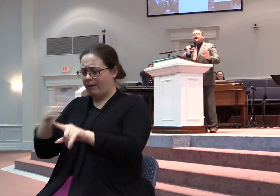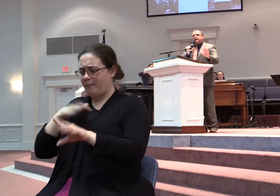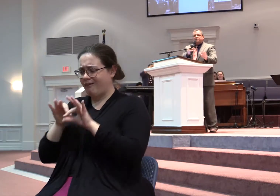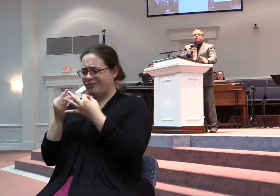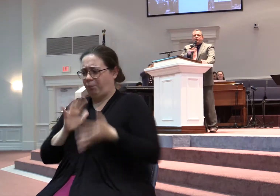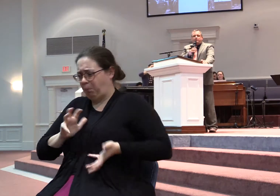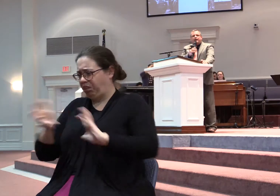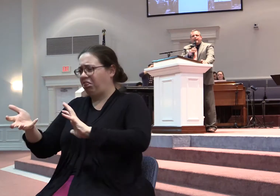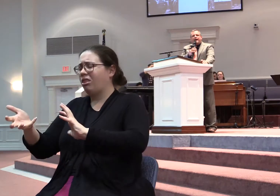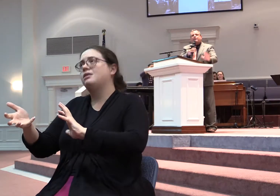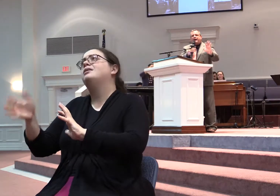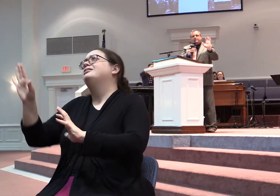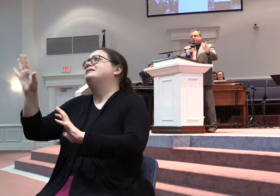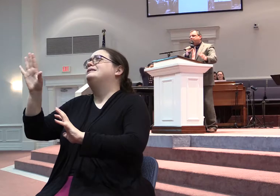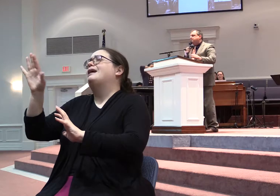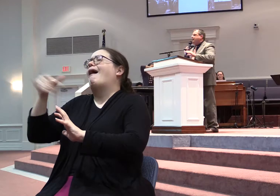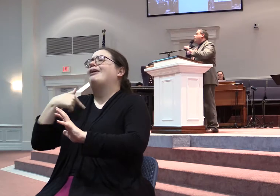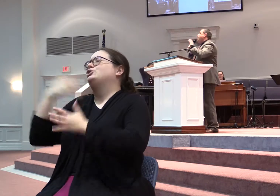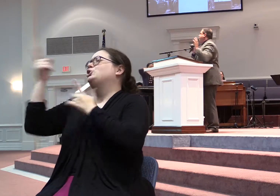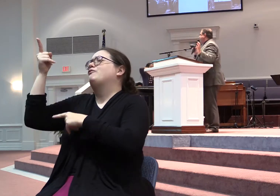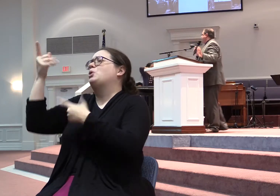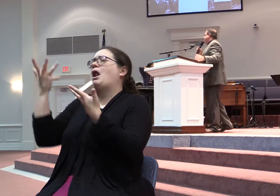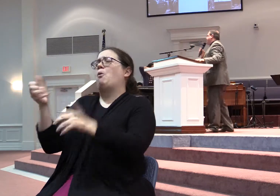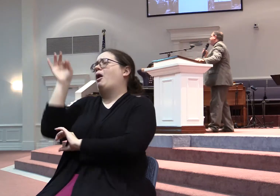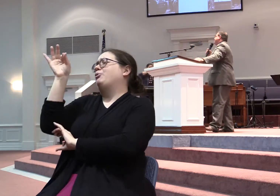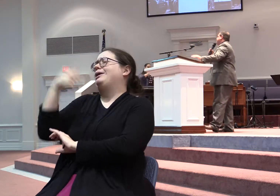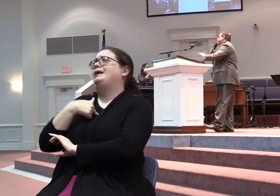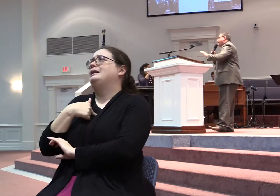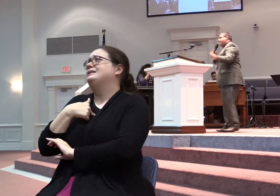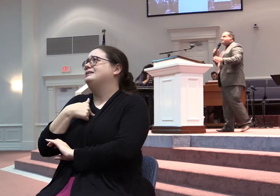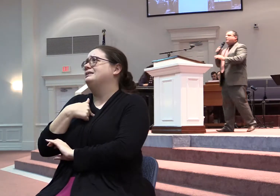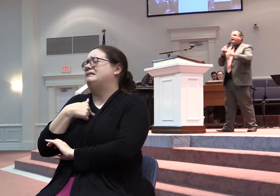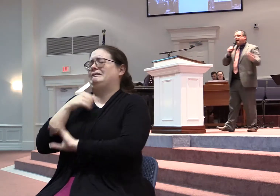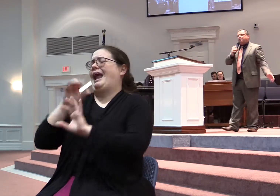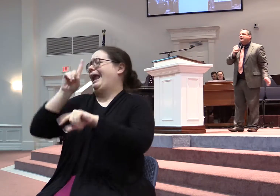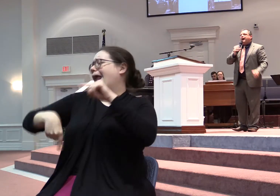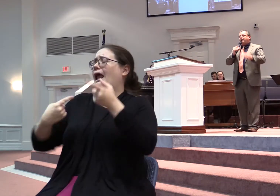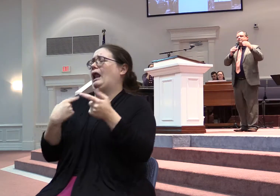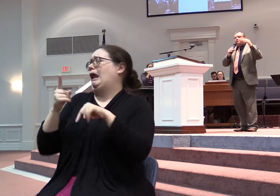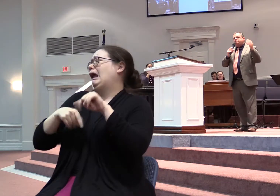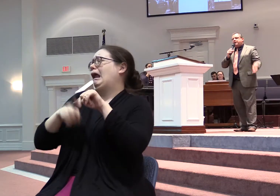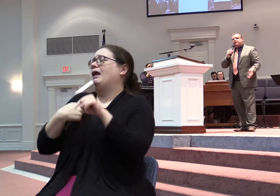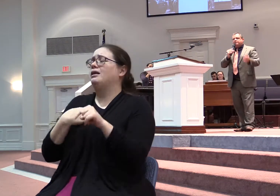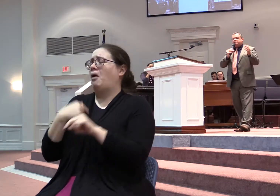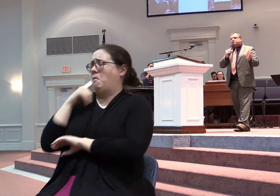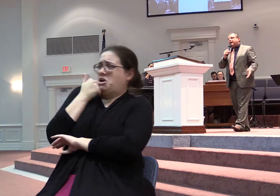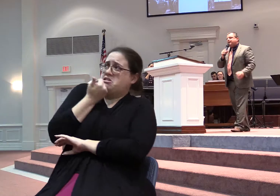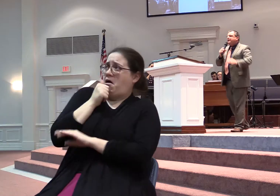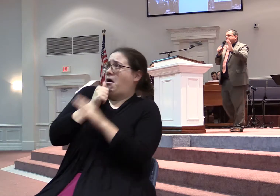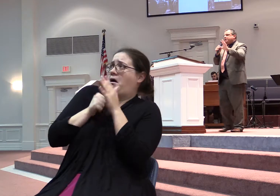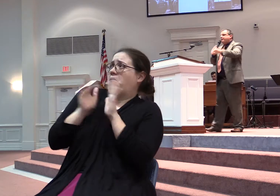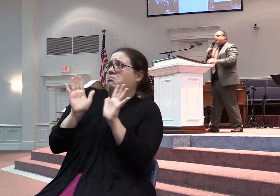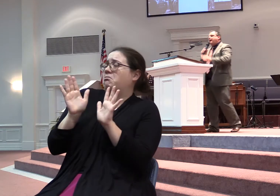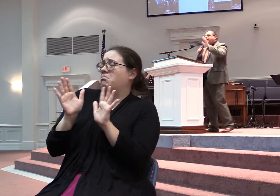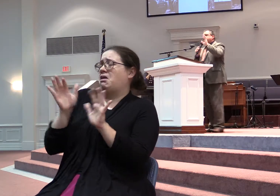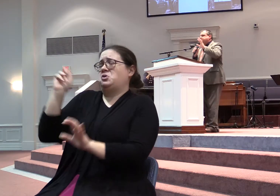Lord, I'll just serve you, God. I don't have to be a preacher. I don't want to be a preacher. There's no way. There's no how. I'm too timid. I'm too shy.